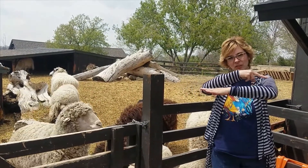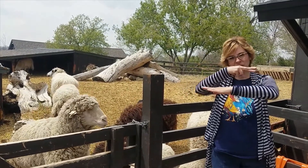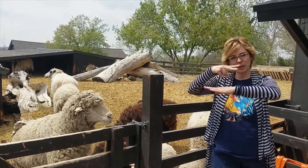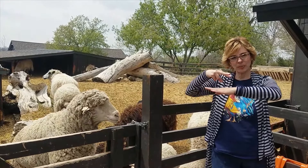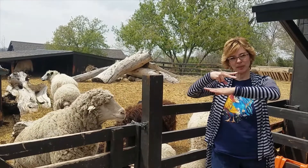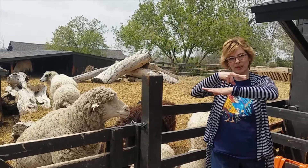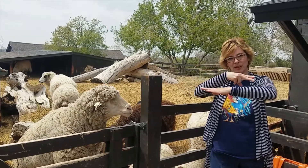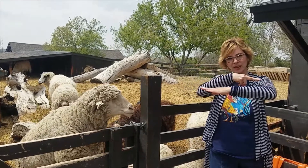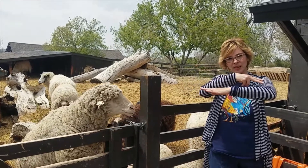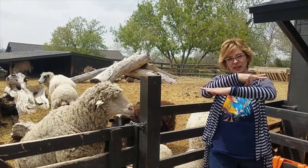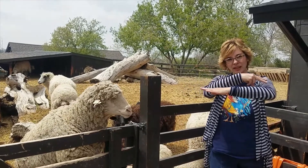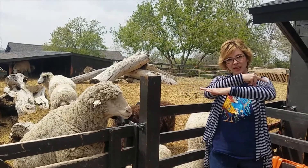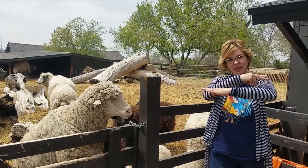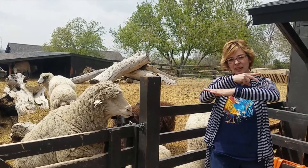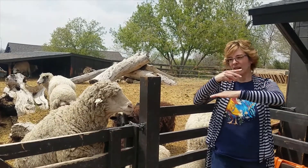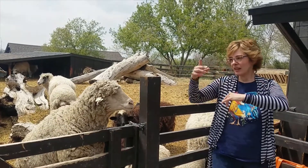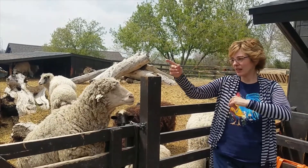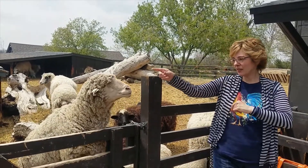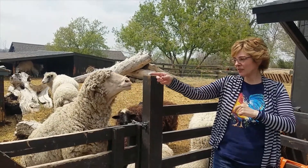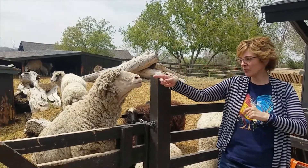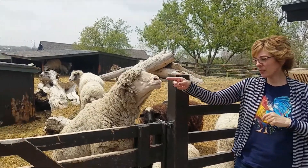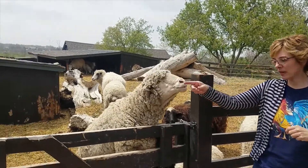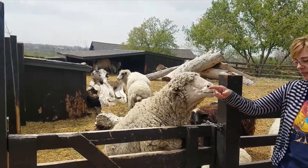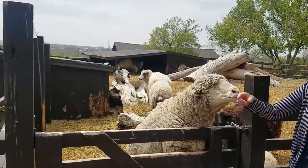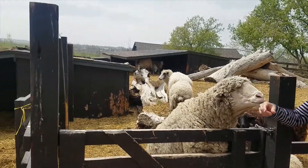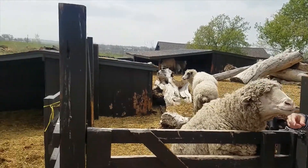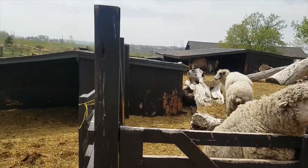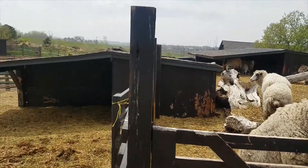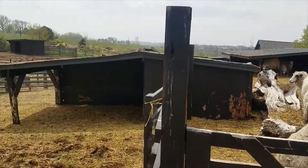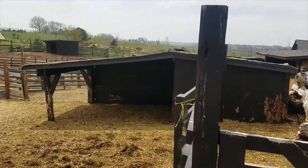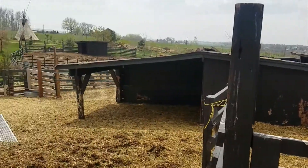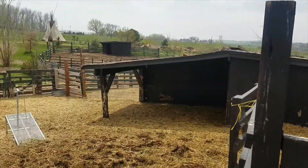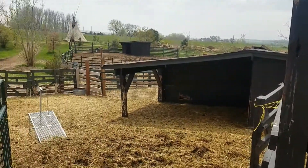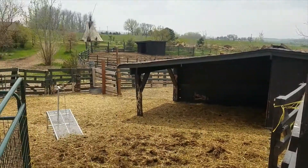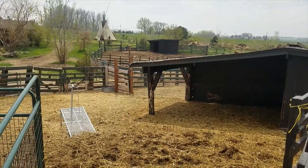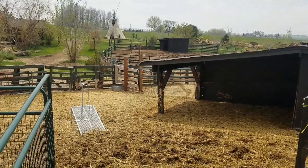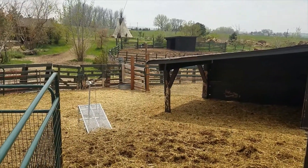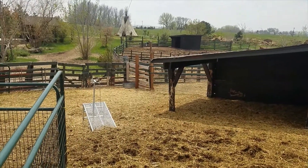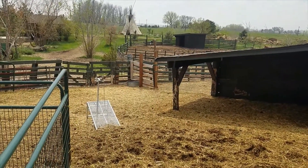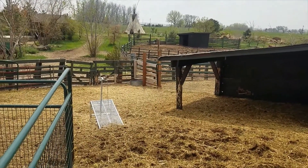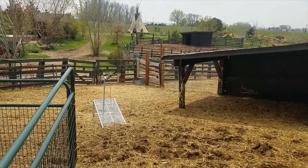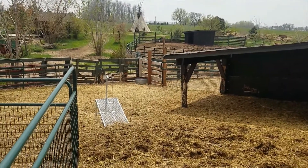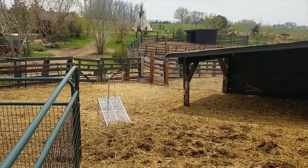Sheep. And here is what a stanchion looks like when they get shorn.